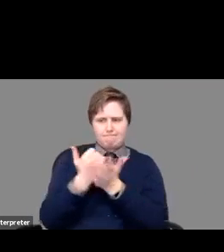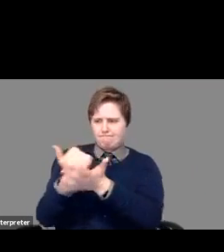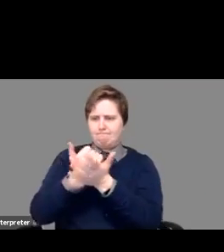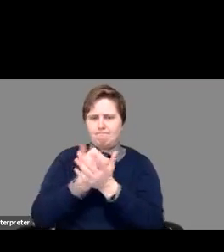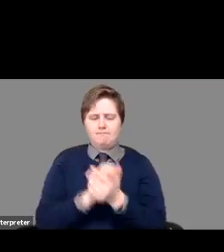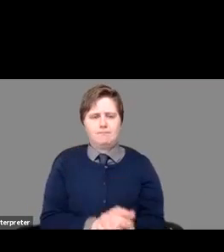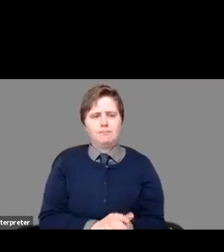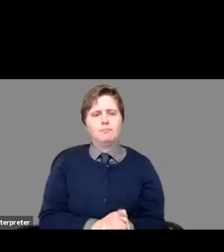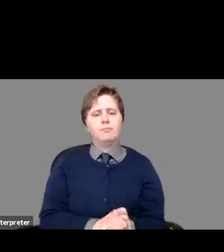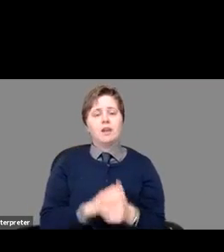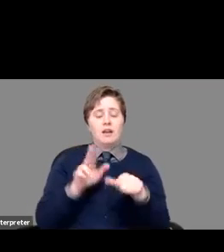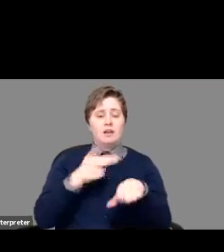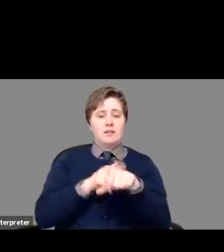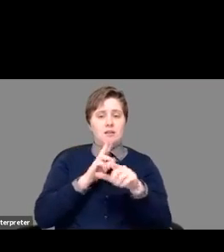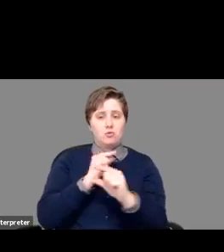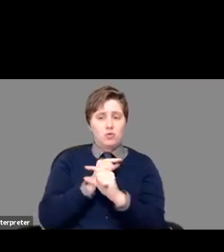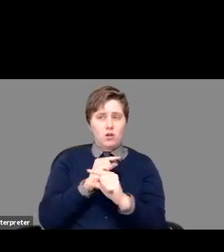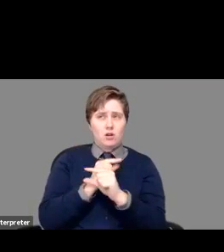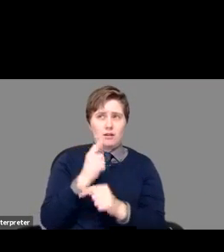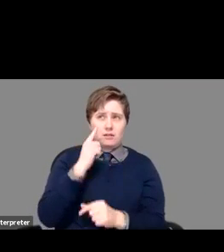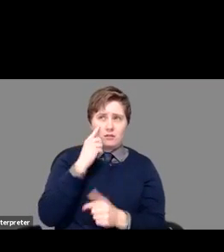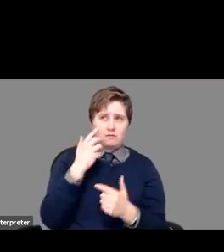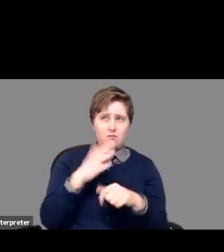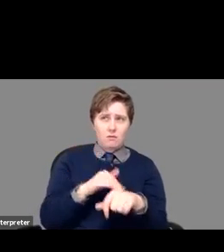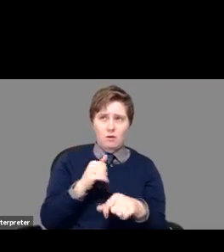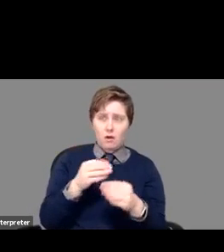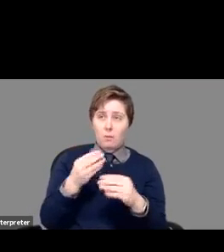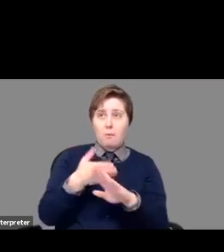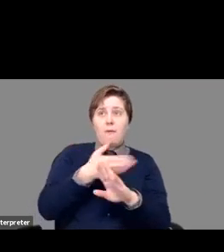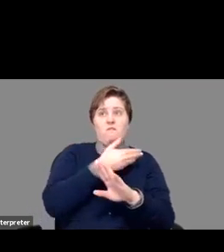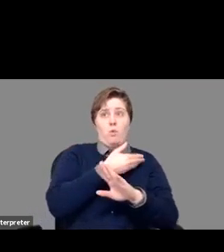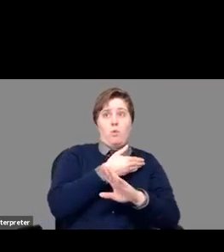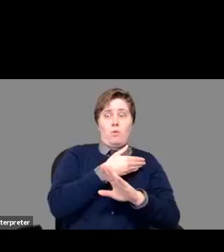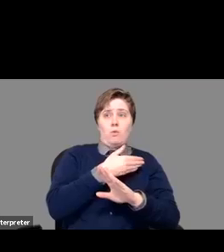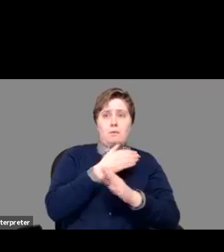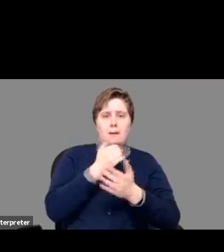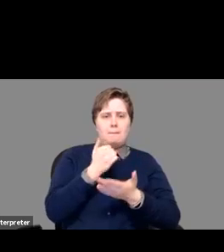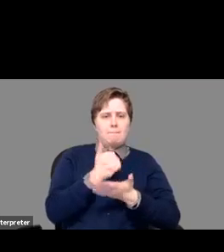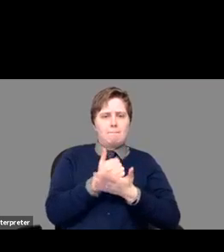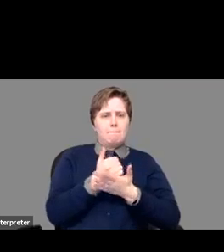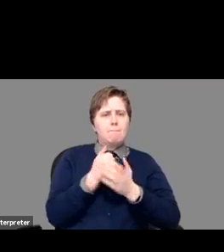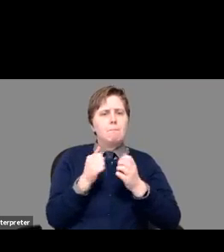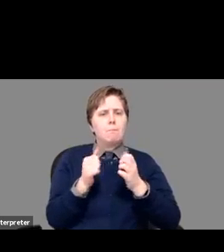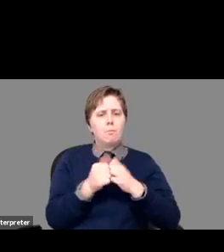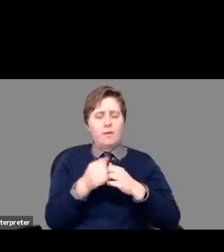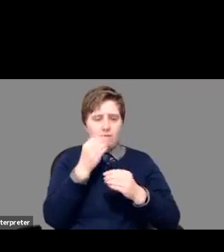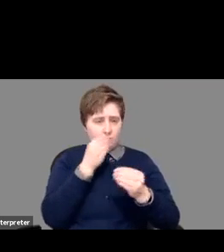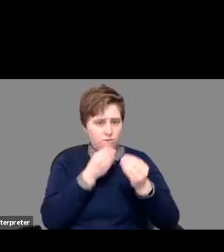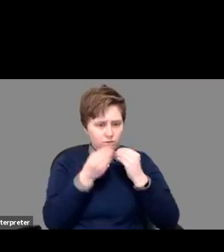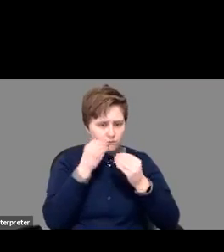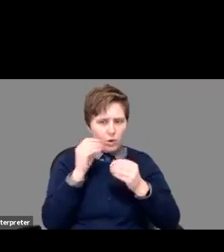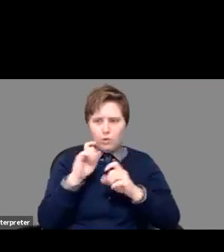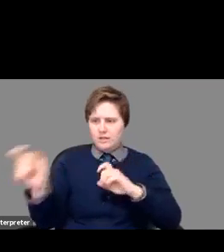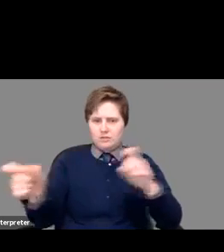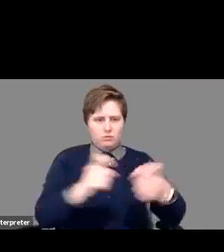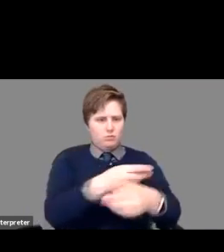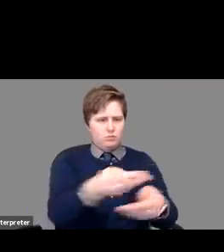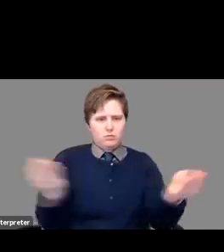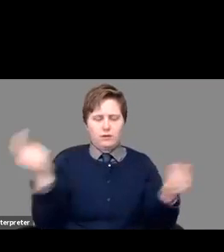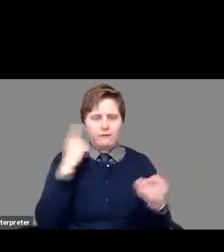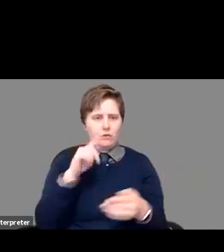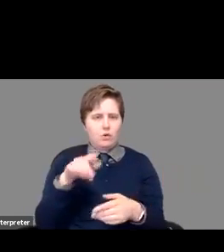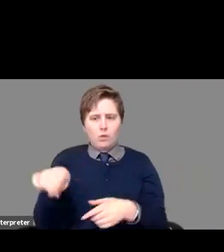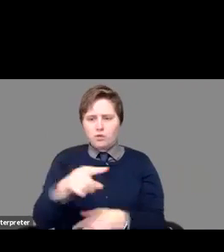Guard had been called in, I believe, earlier to help with food distribution for the